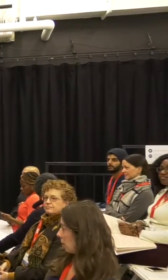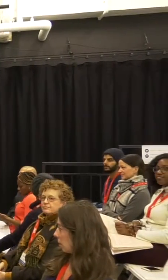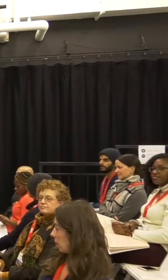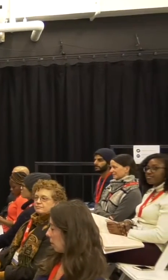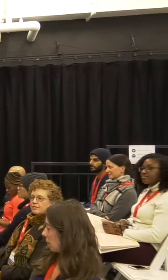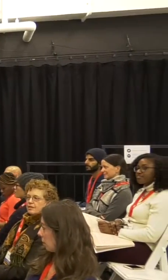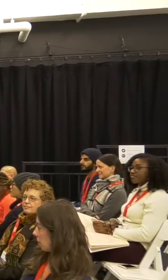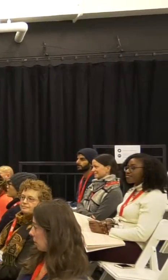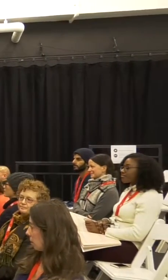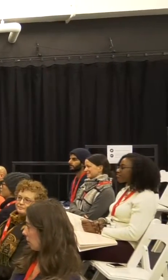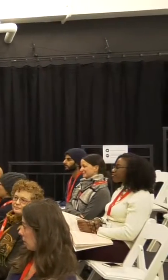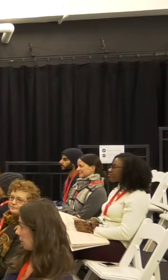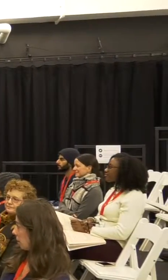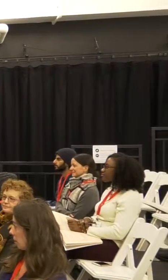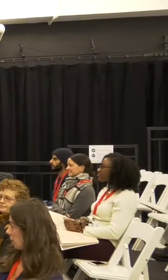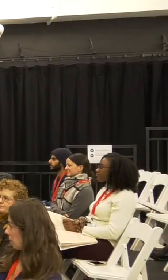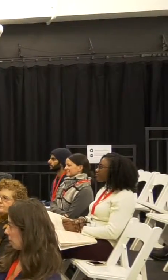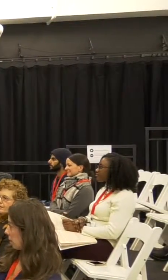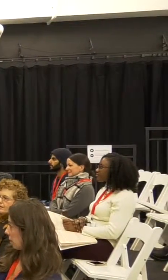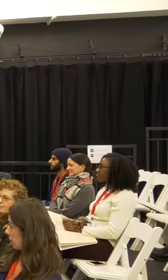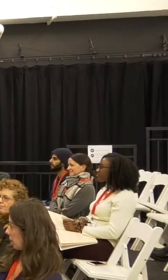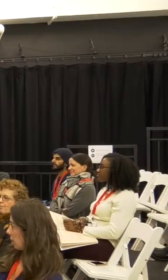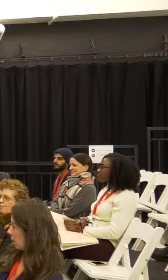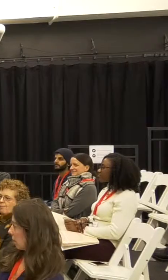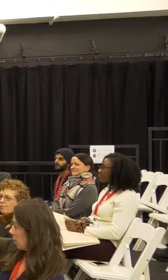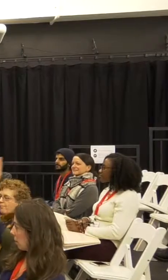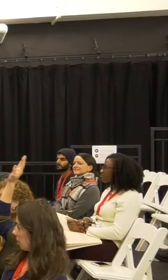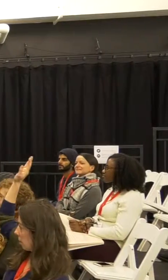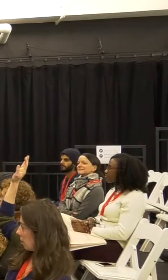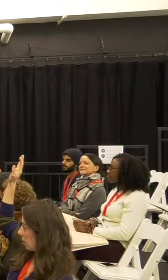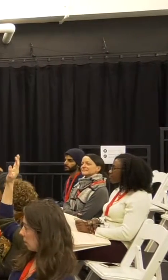Darn it. Who here is an educator?